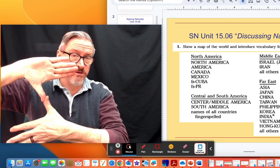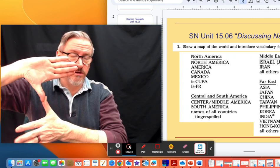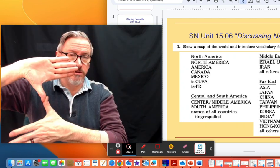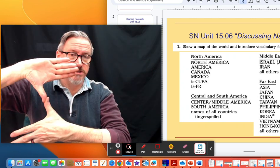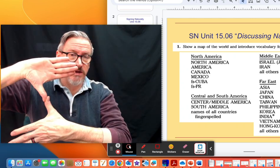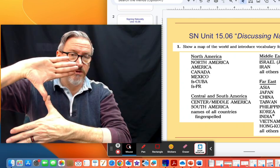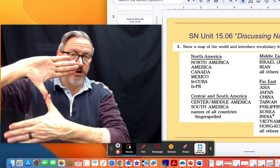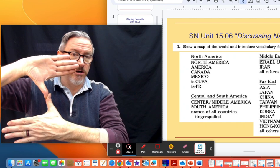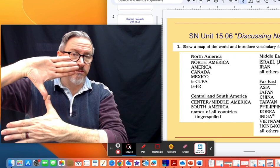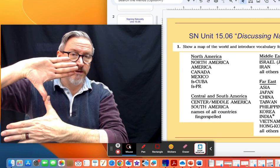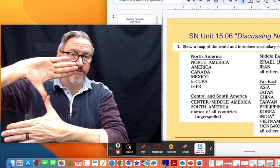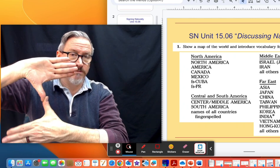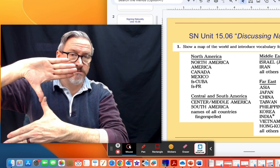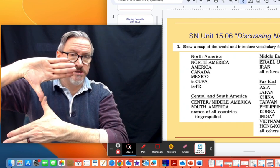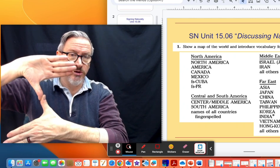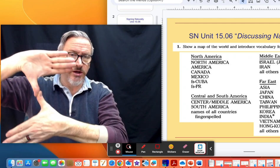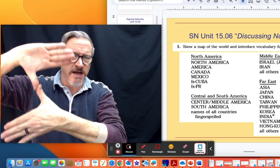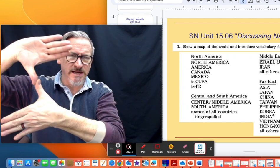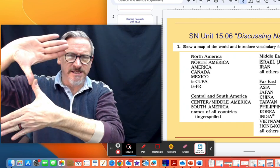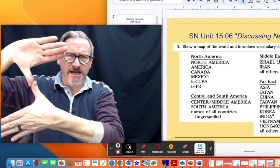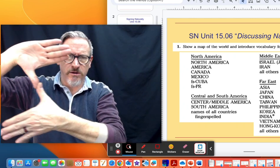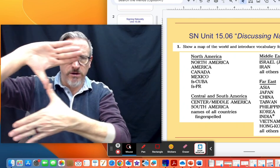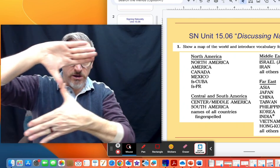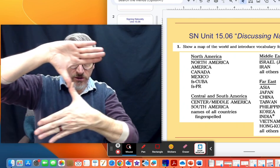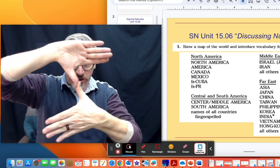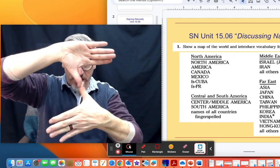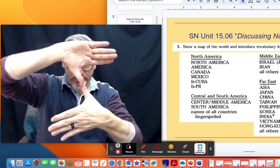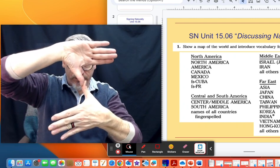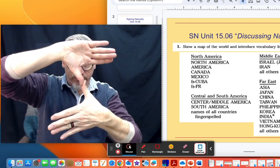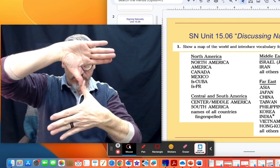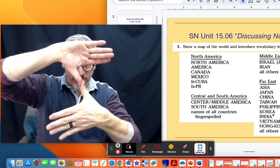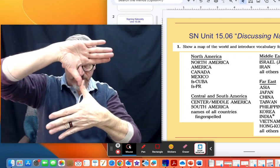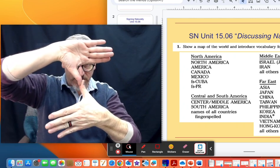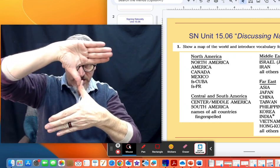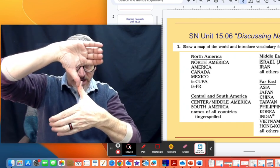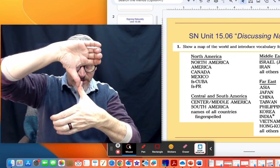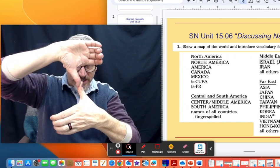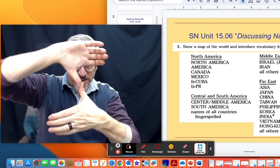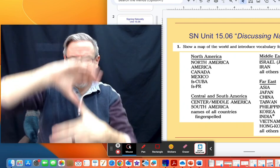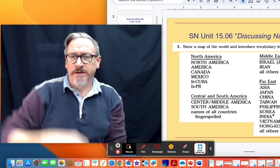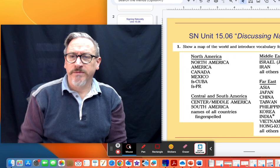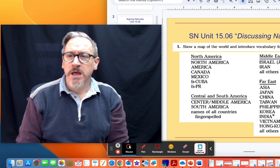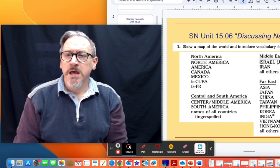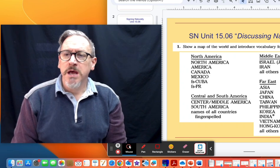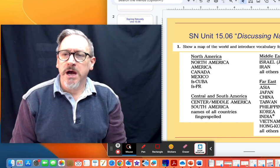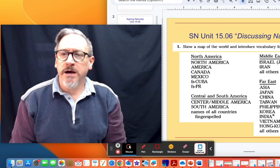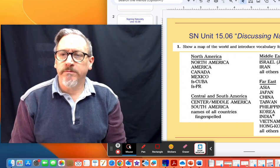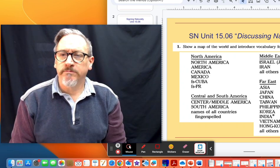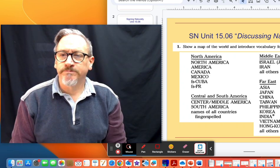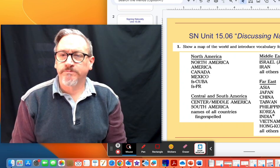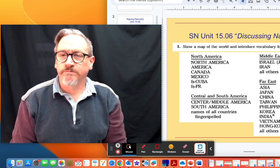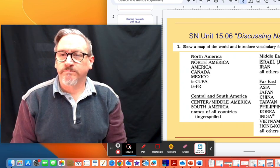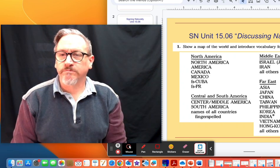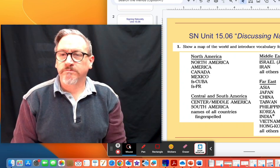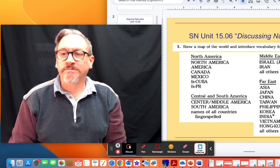this for South America, right? So you can kind of see how the shape kind of makes sense, right?